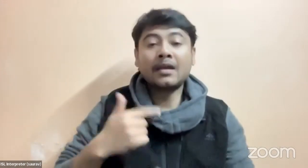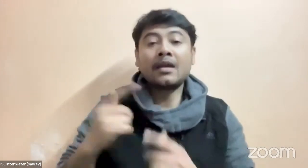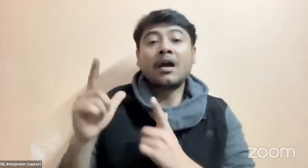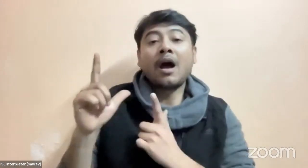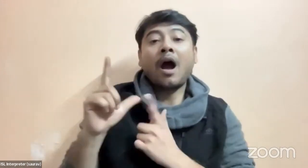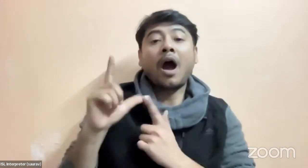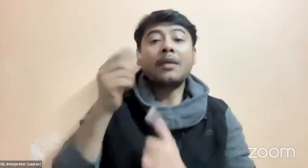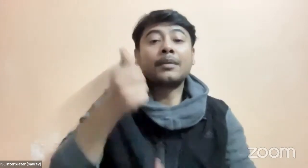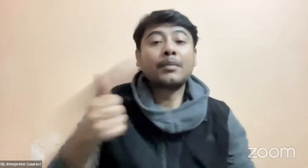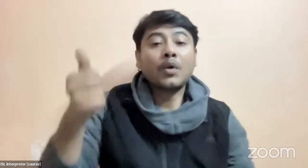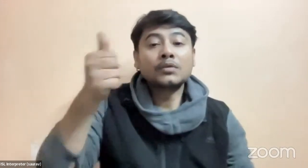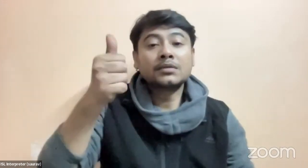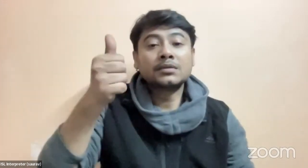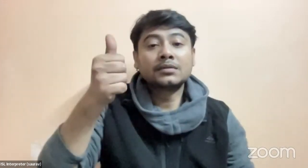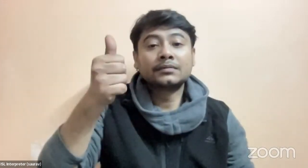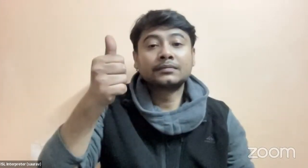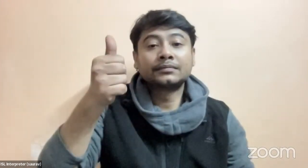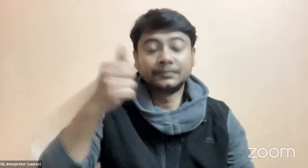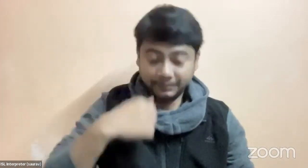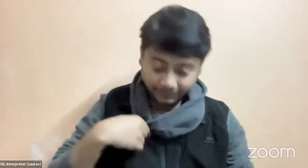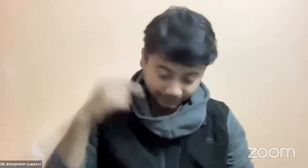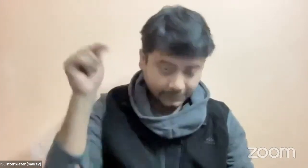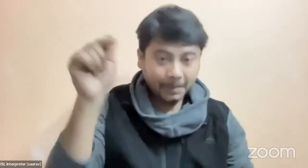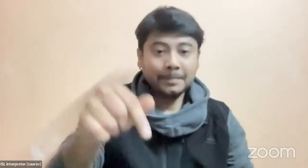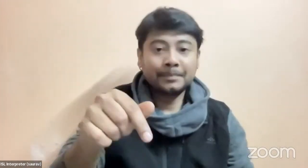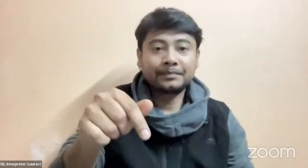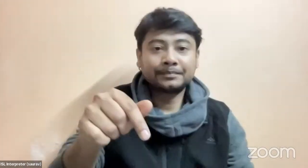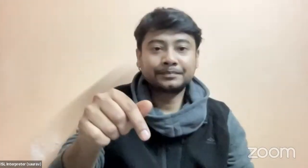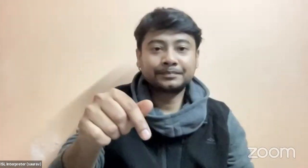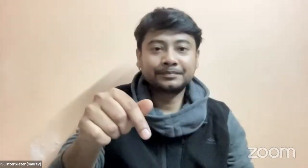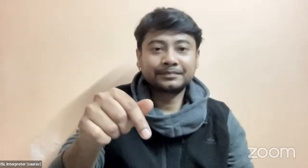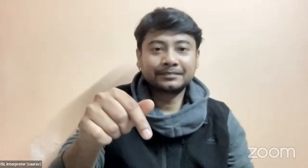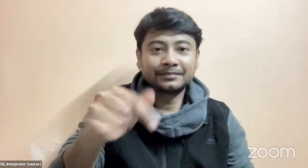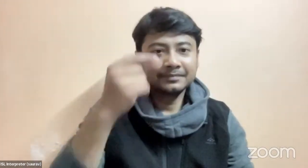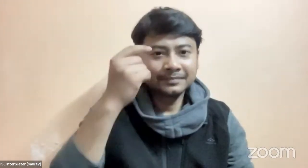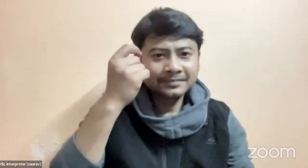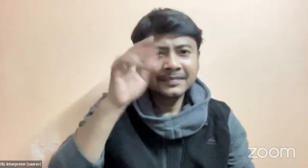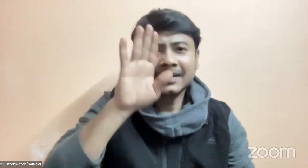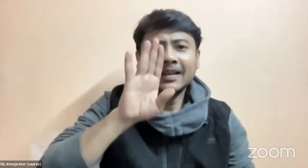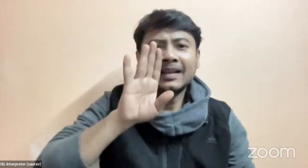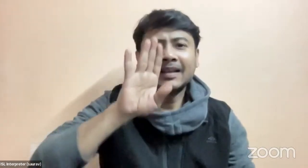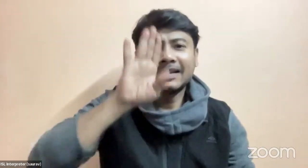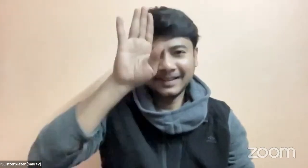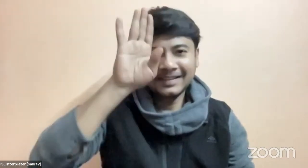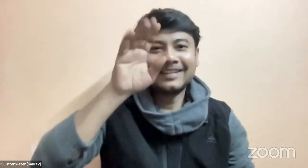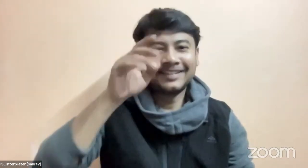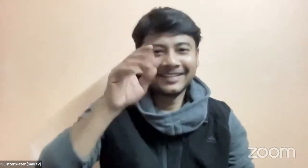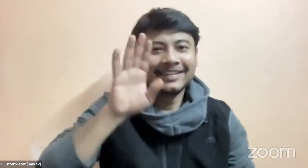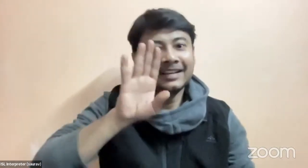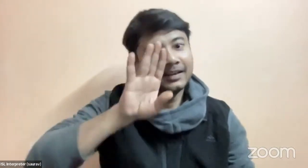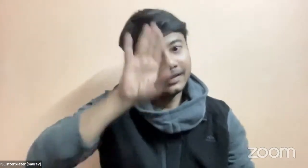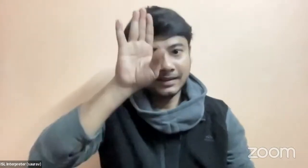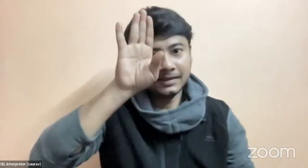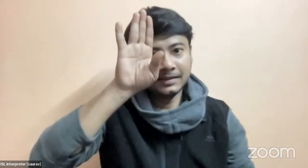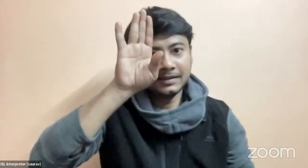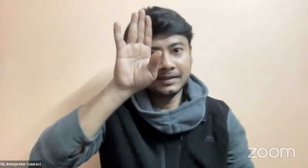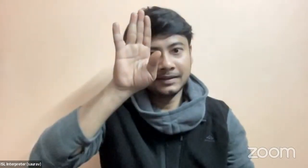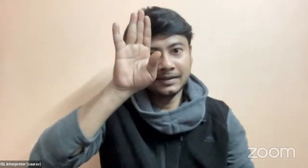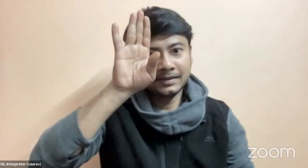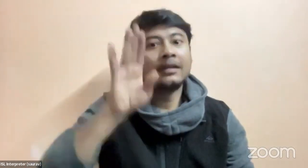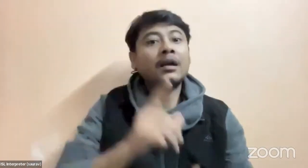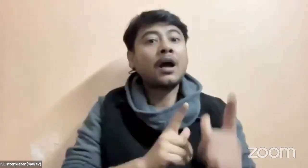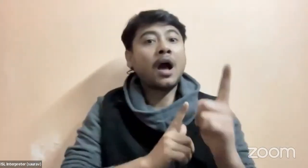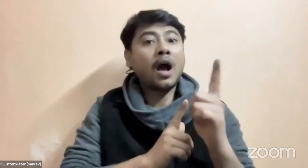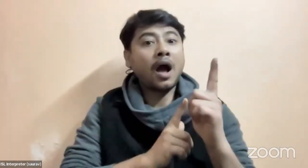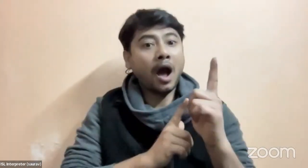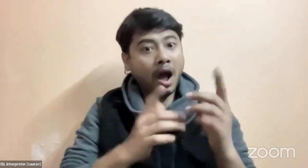like the king. And the king has a huge army. So to maintain that whole army,